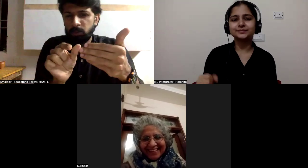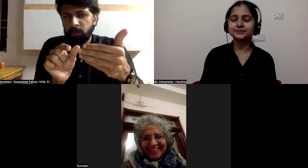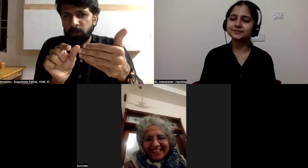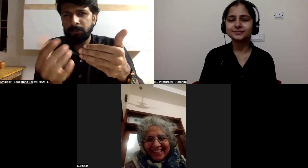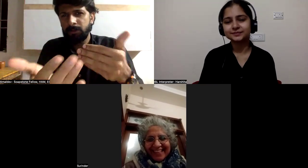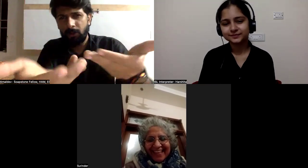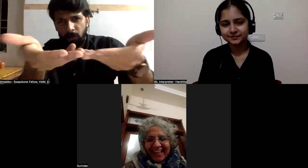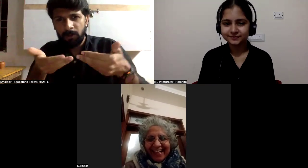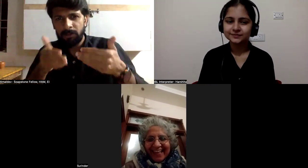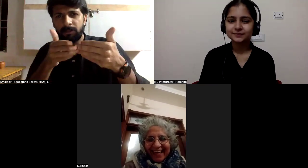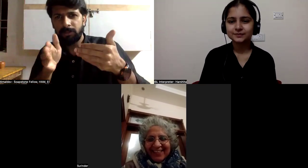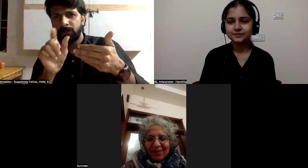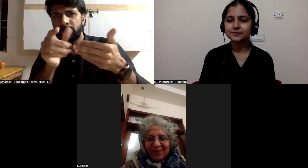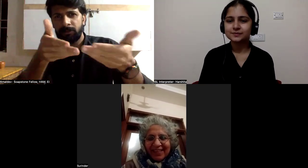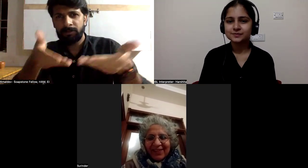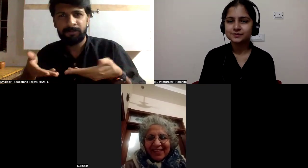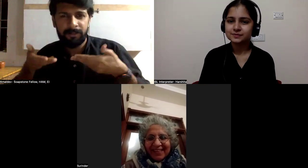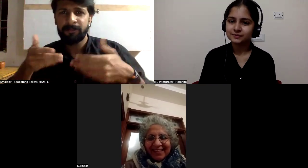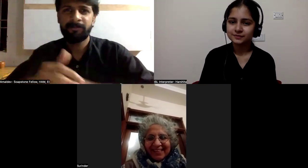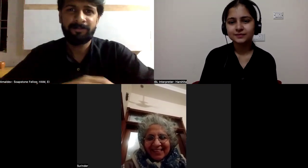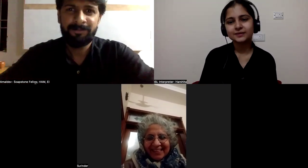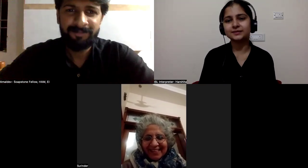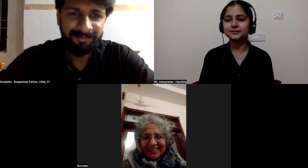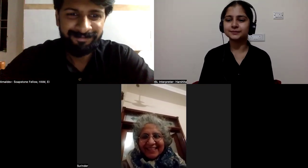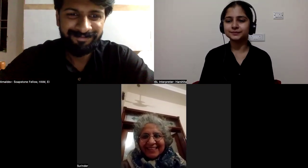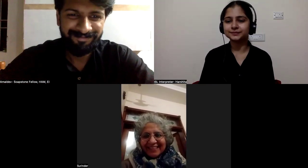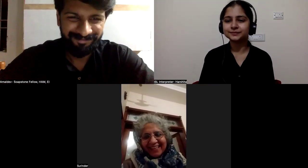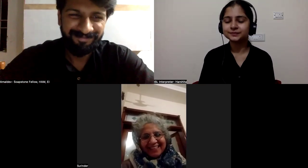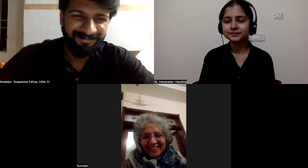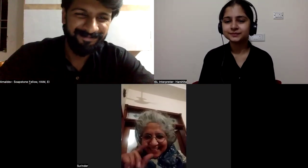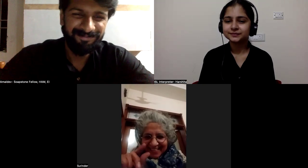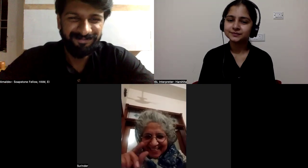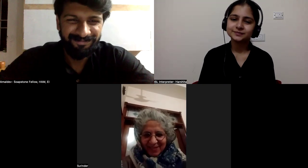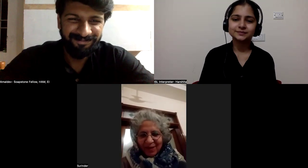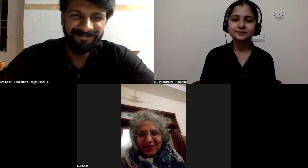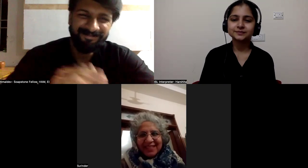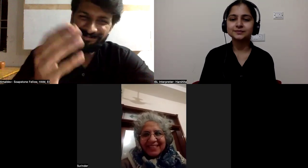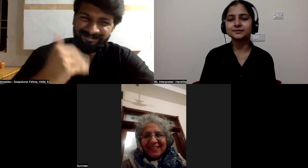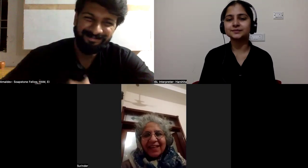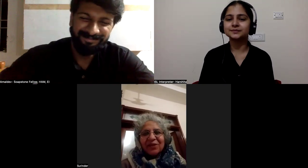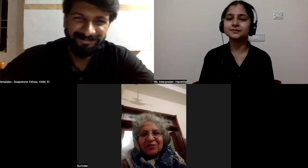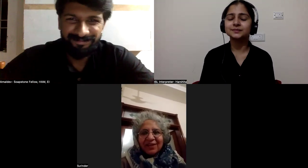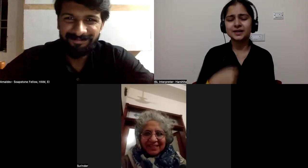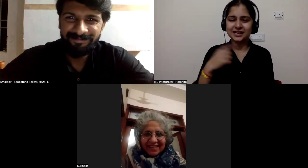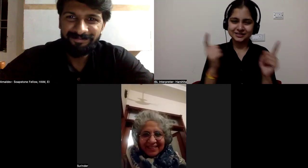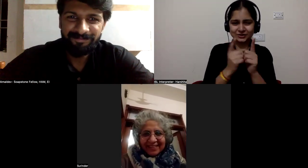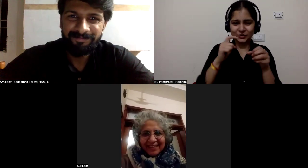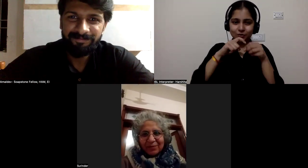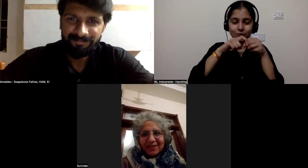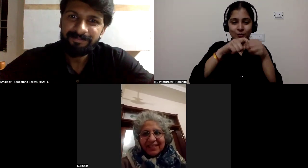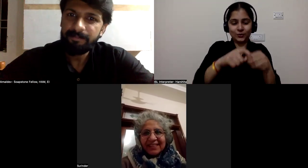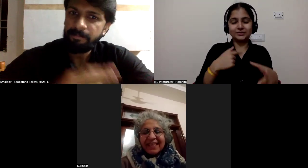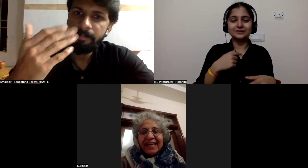Yes. We have Actually, a very short window. Yes, you're welcome yeah, to. just a small question. Thank you for this